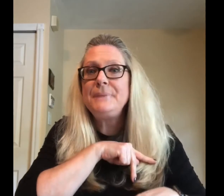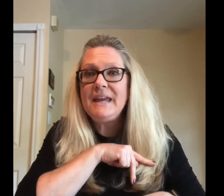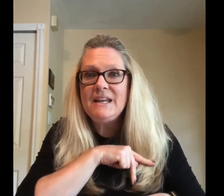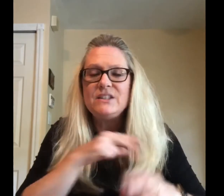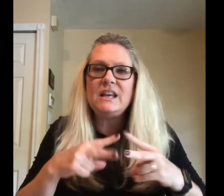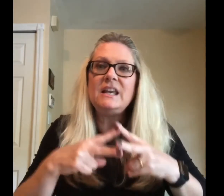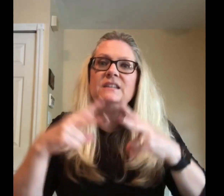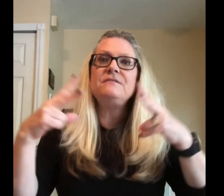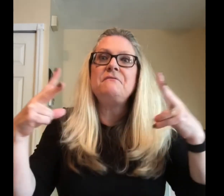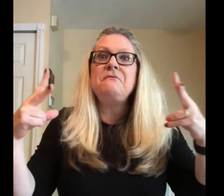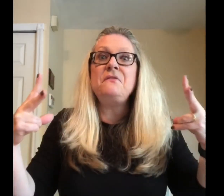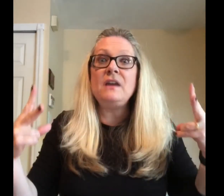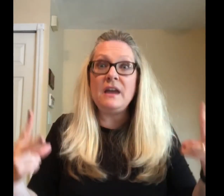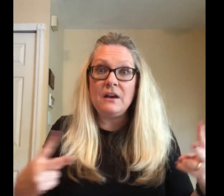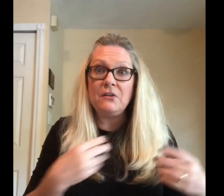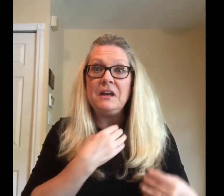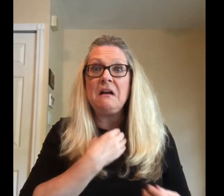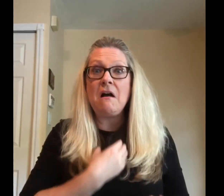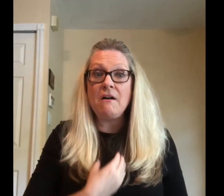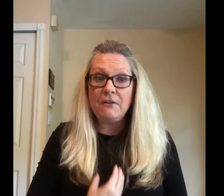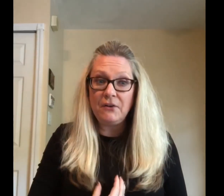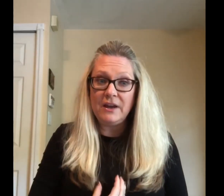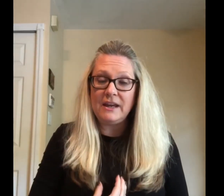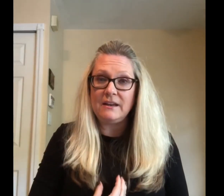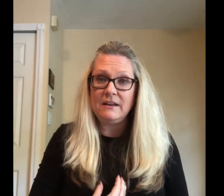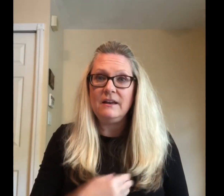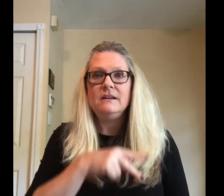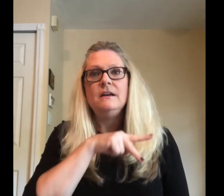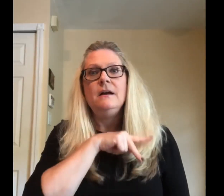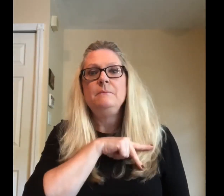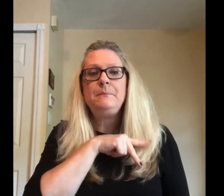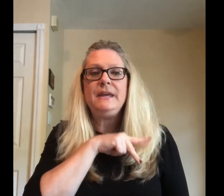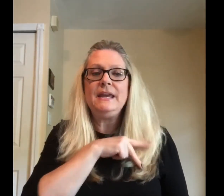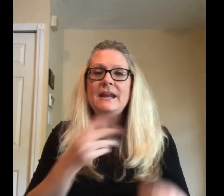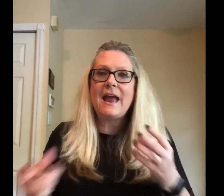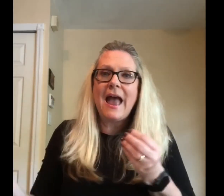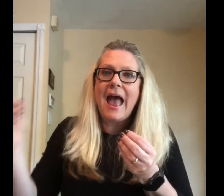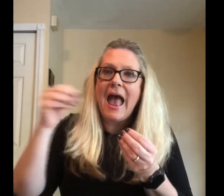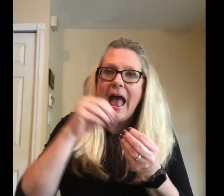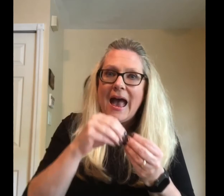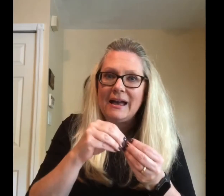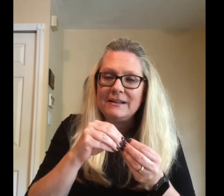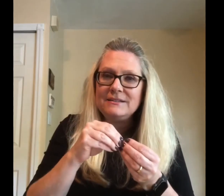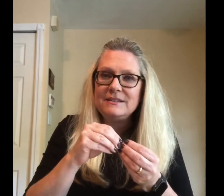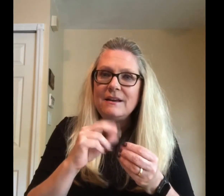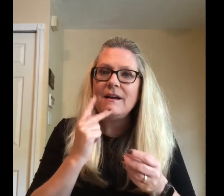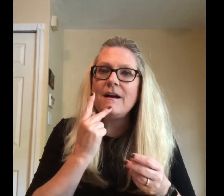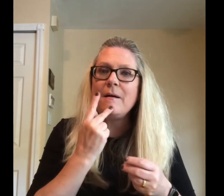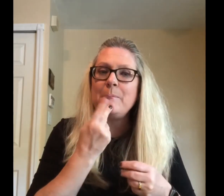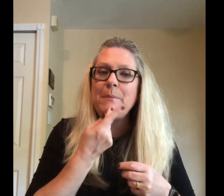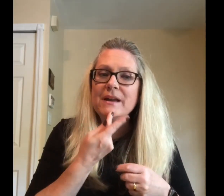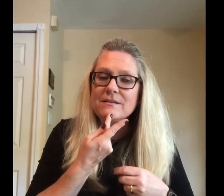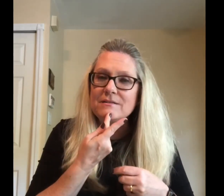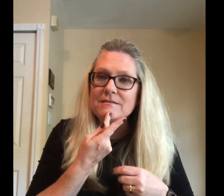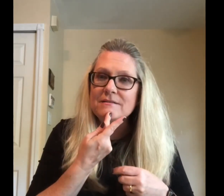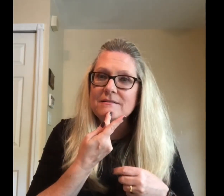Pete is very hungry. Pete adds a pickle.